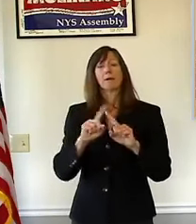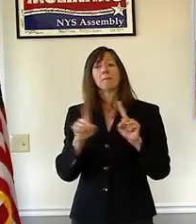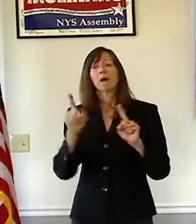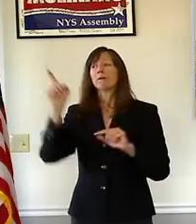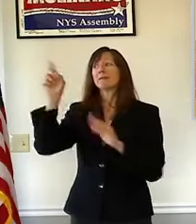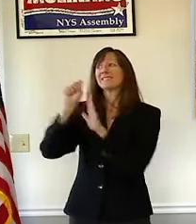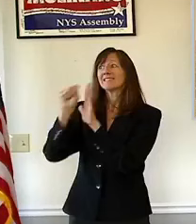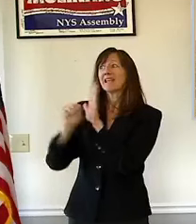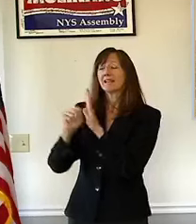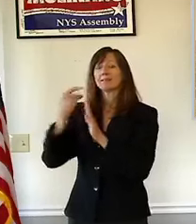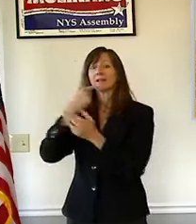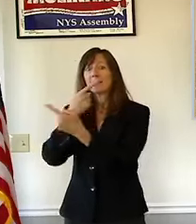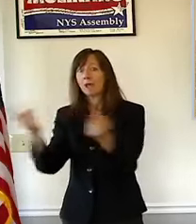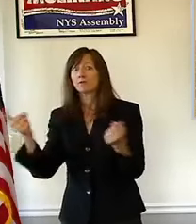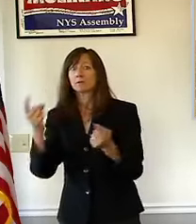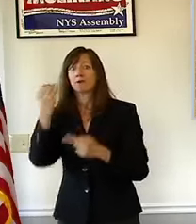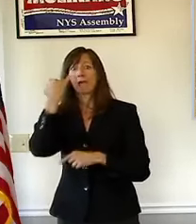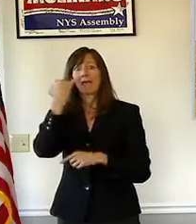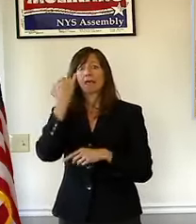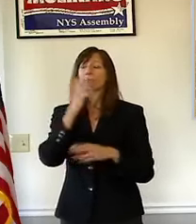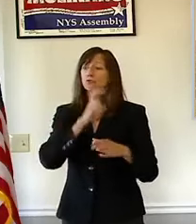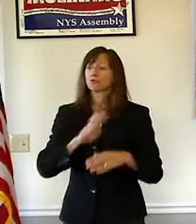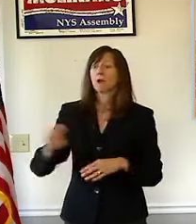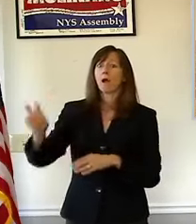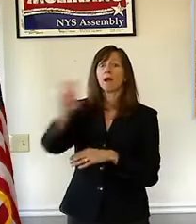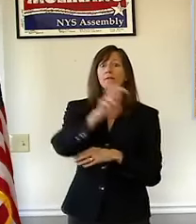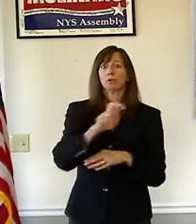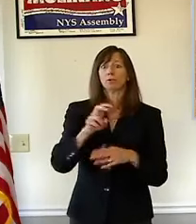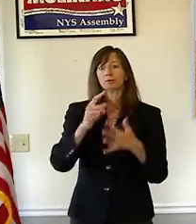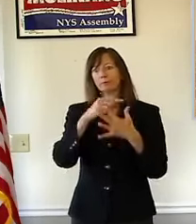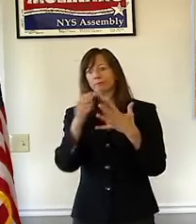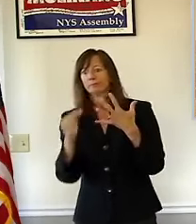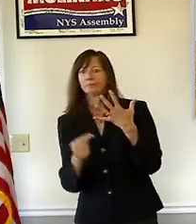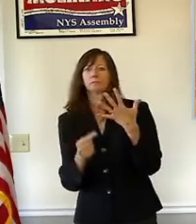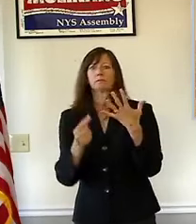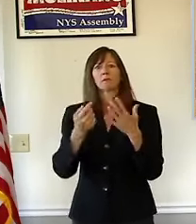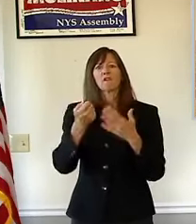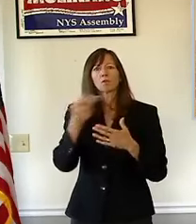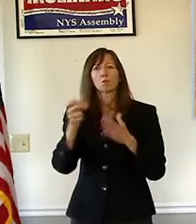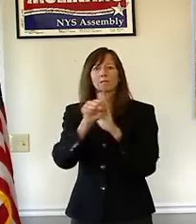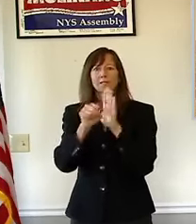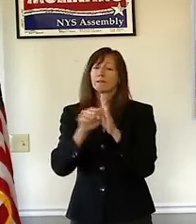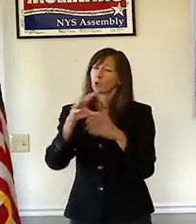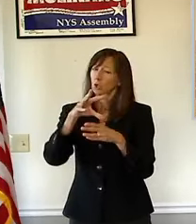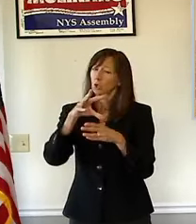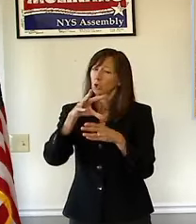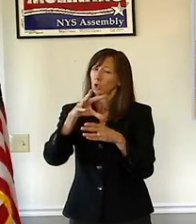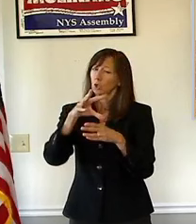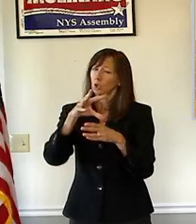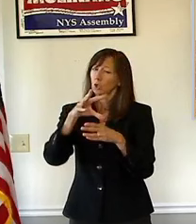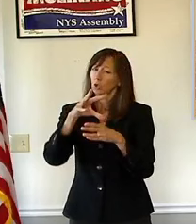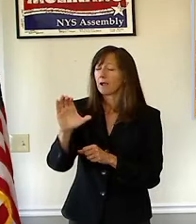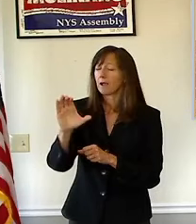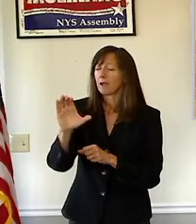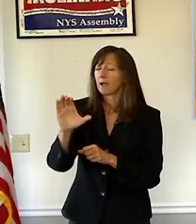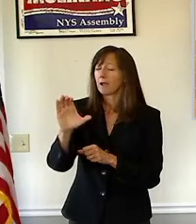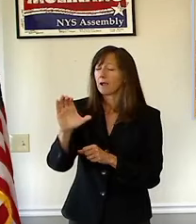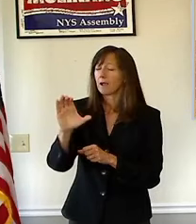states, including North Carolina, when you return, they are saying that you ought to quarantine for 14